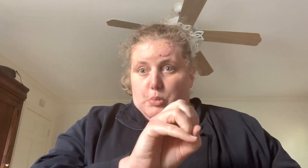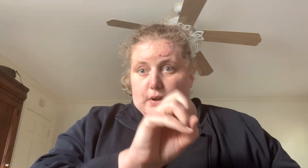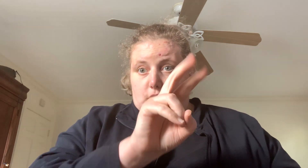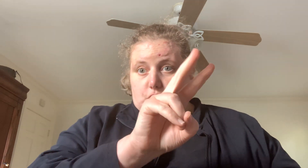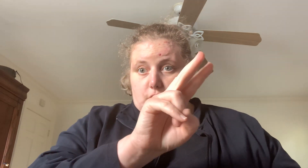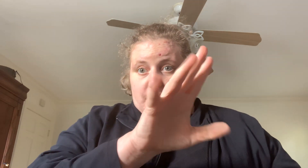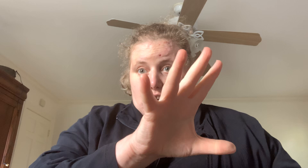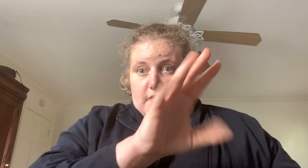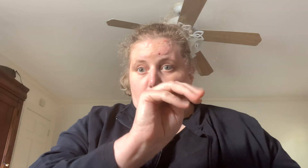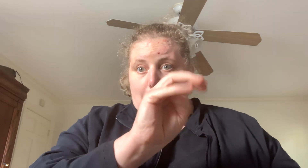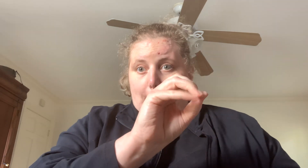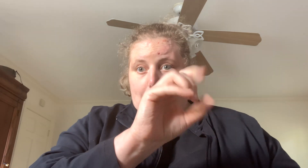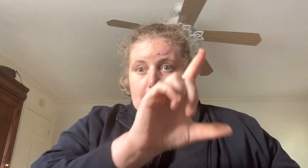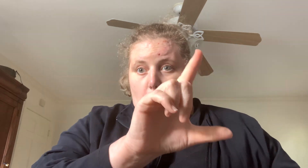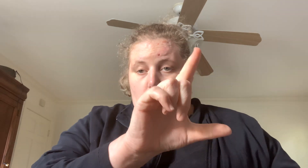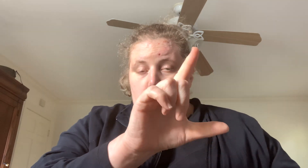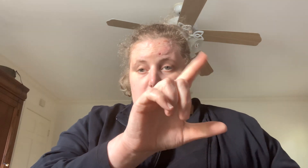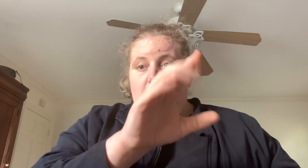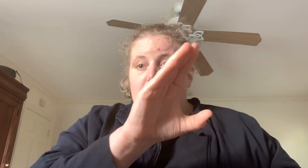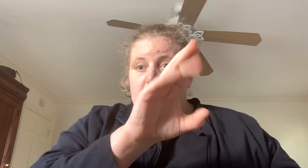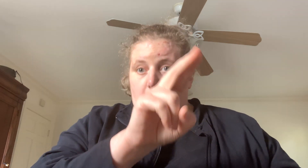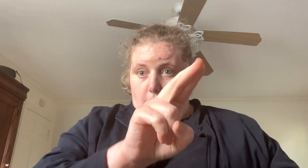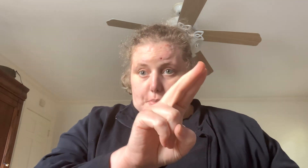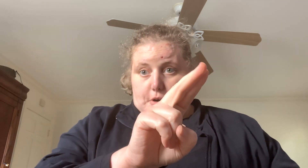Notice here that I'm giving you a simple mole to mole.